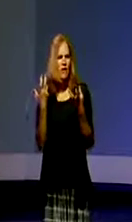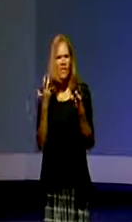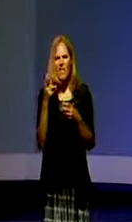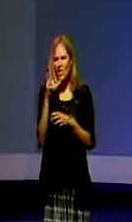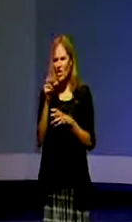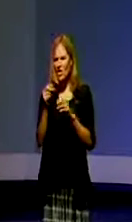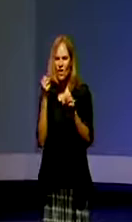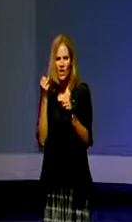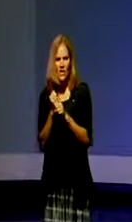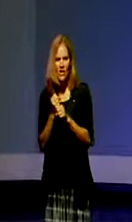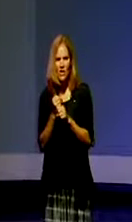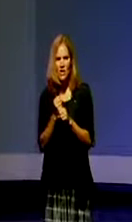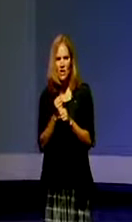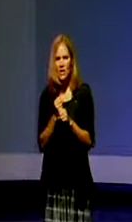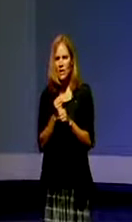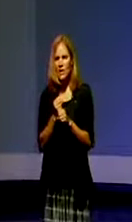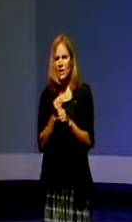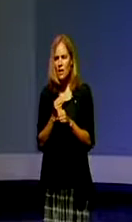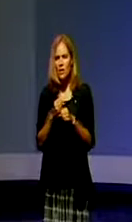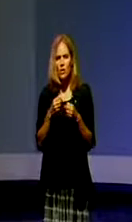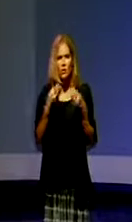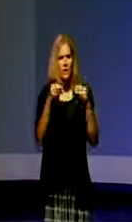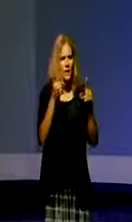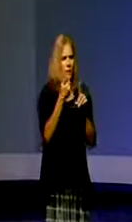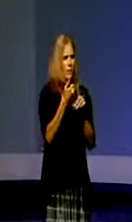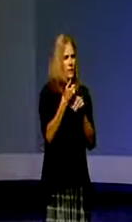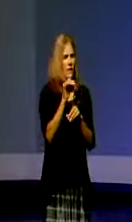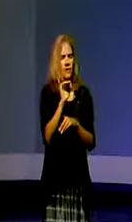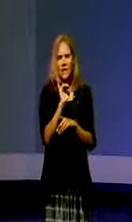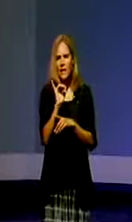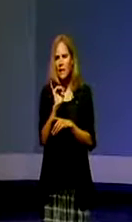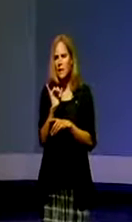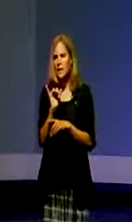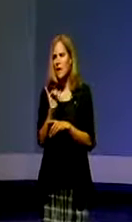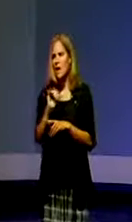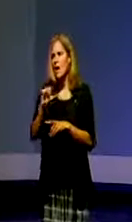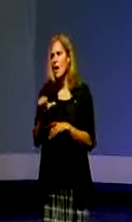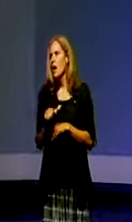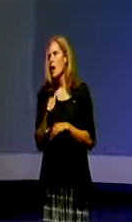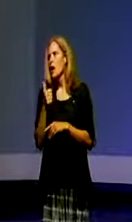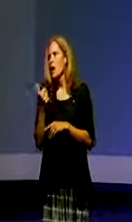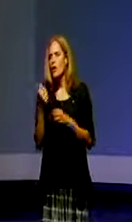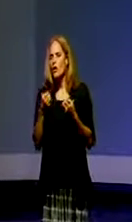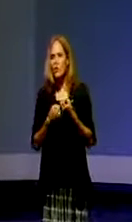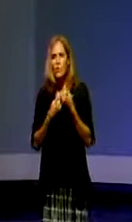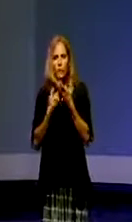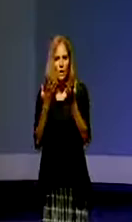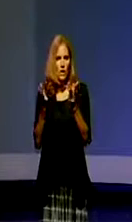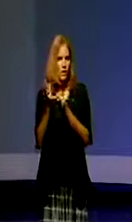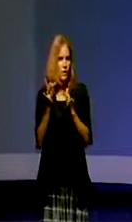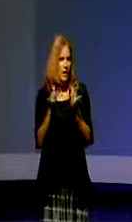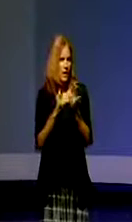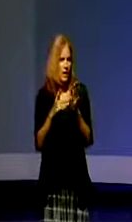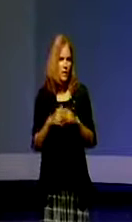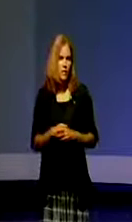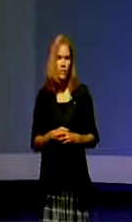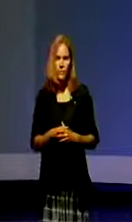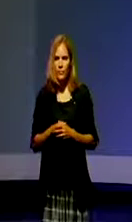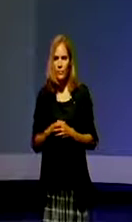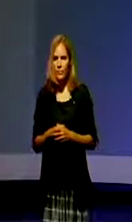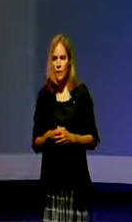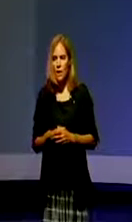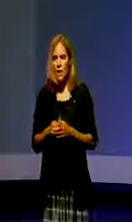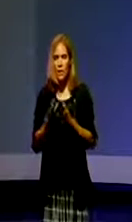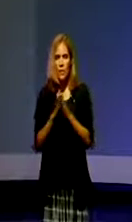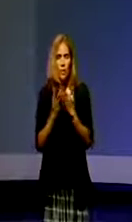30 years to market themselves as another expression of Christianity, that